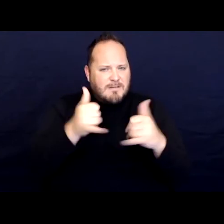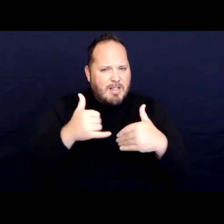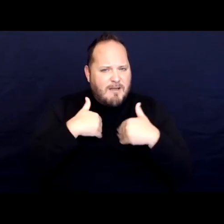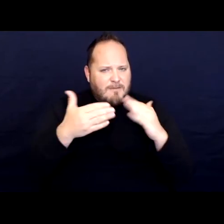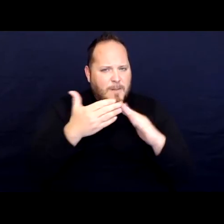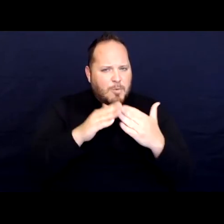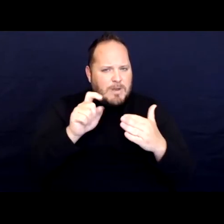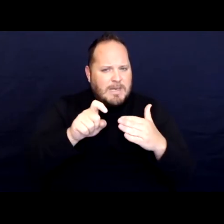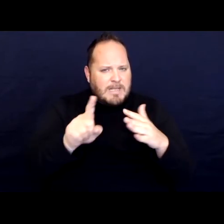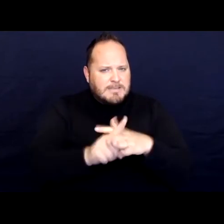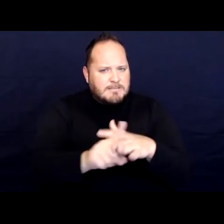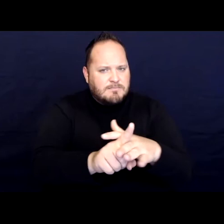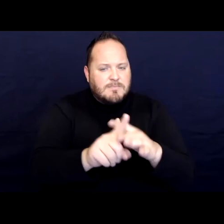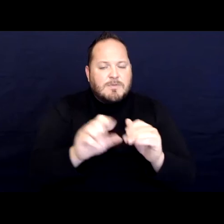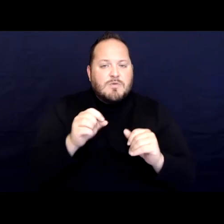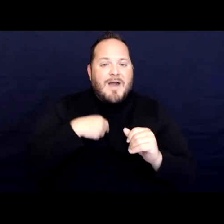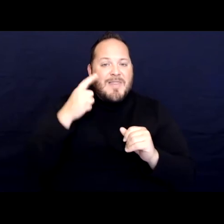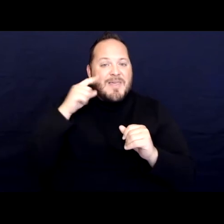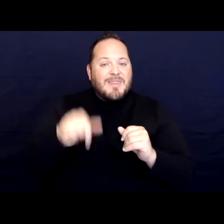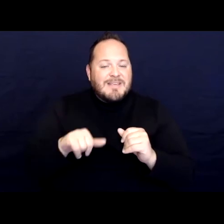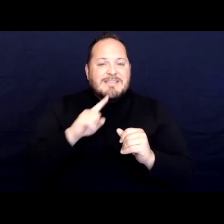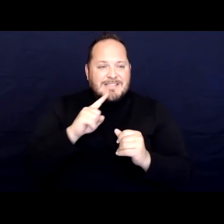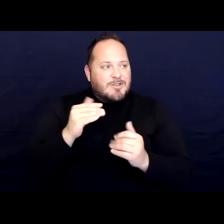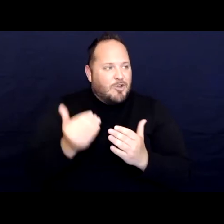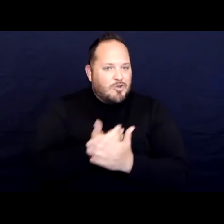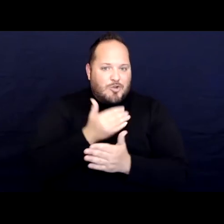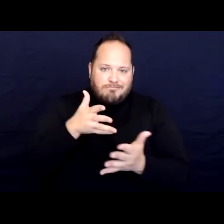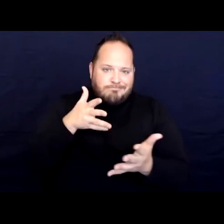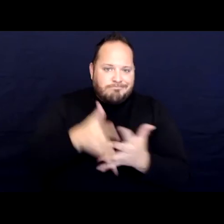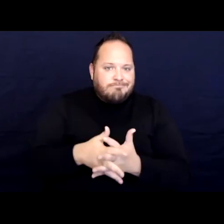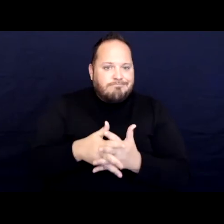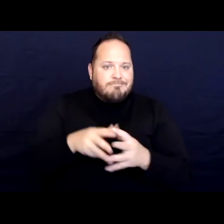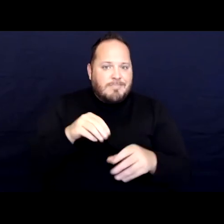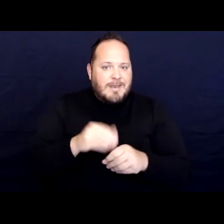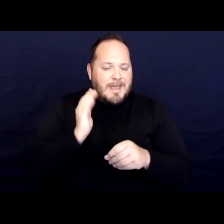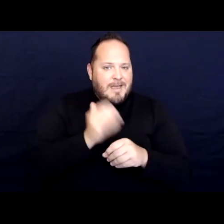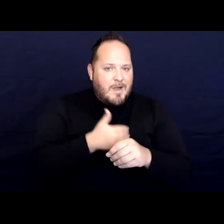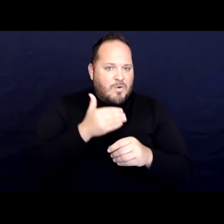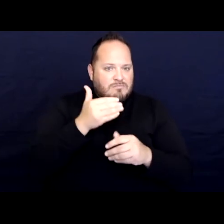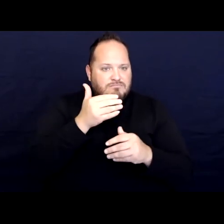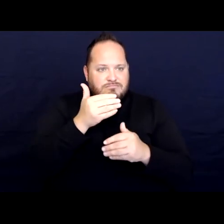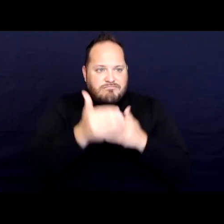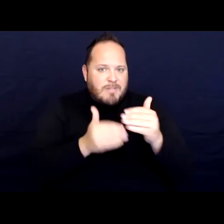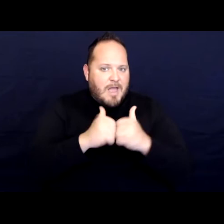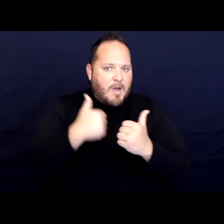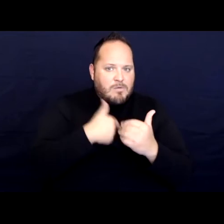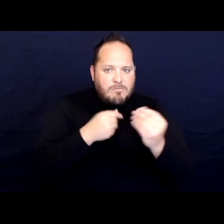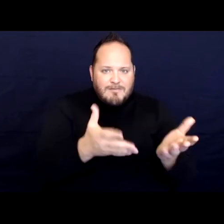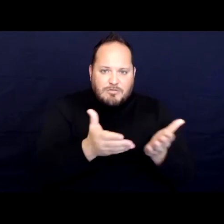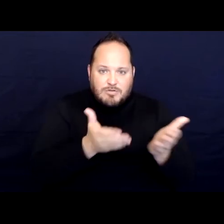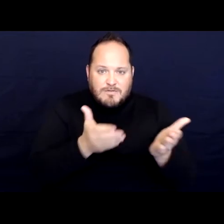evolving way that we do the work in the community. And that's what I hope that folks really get from this, is